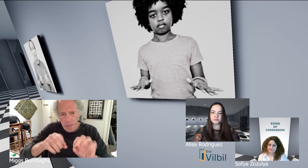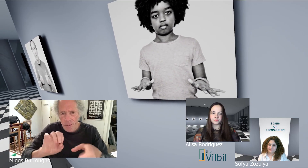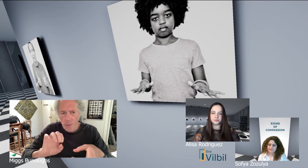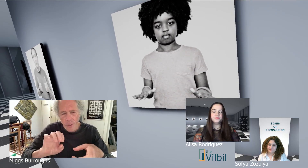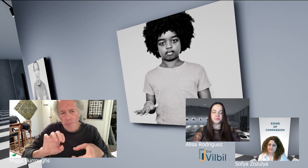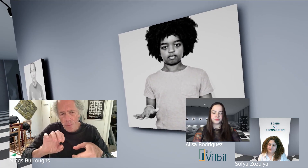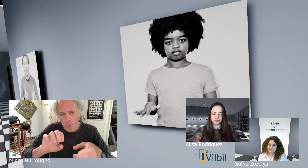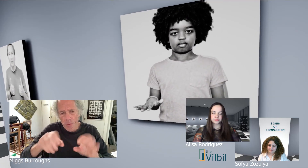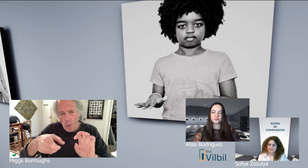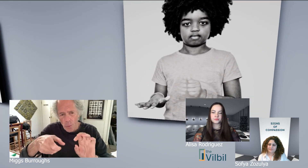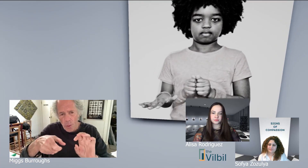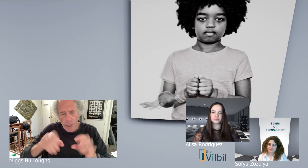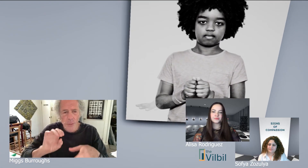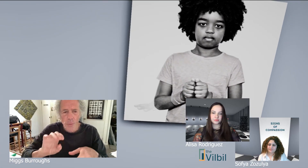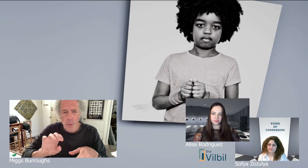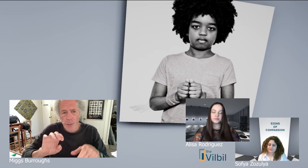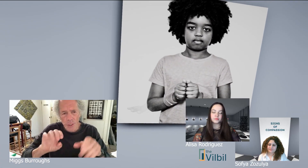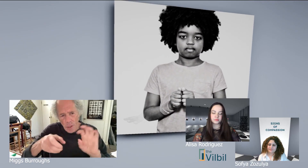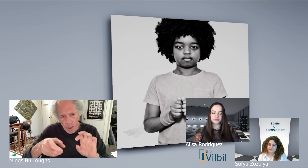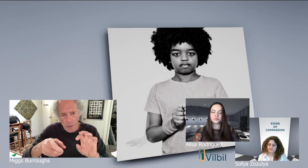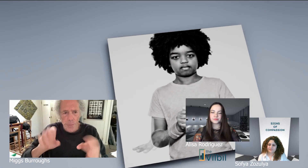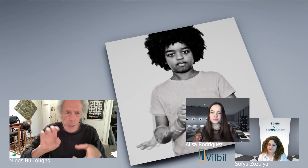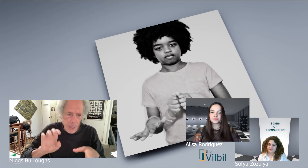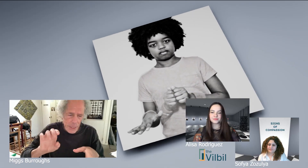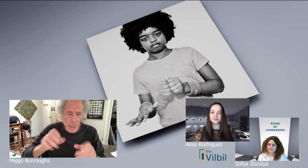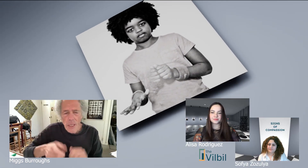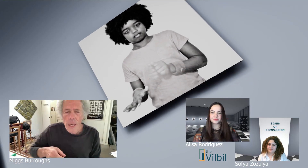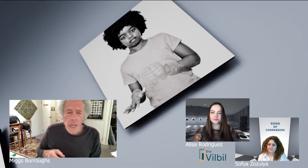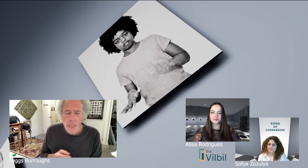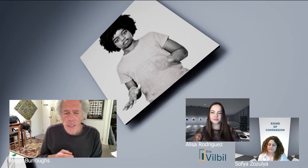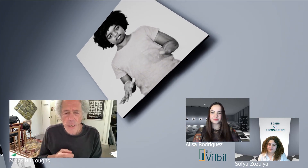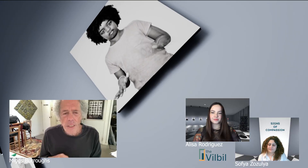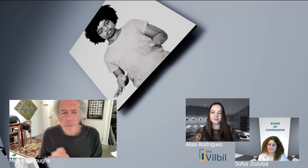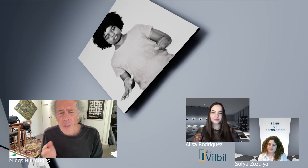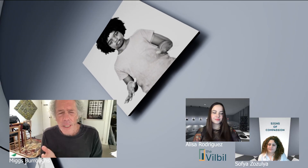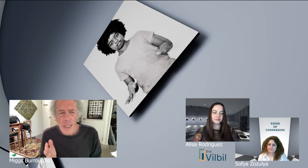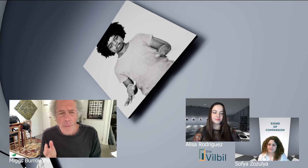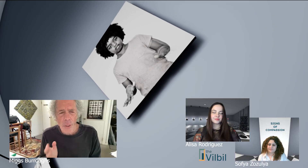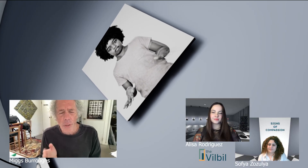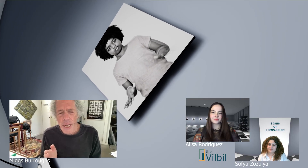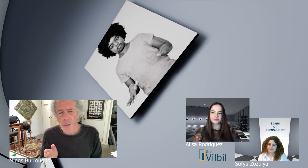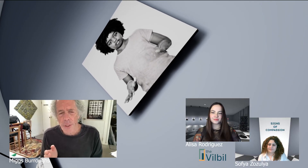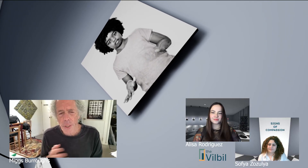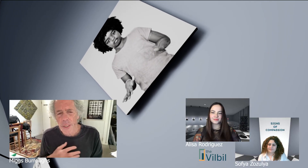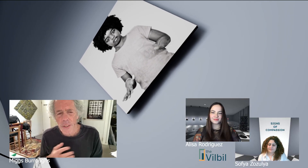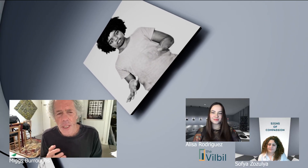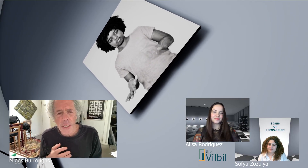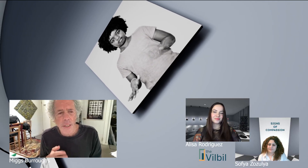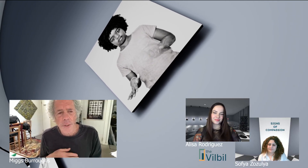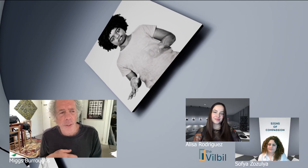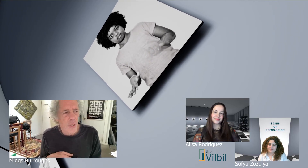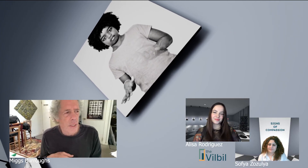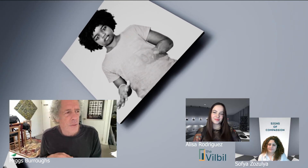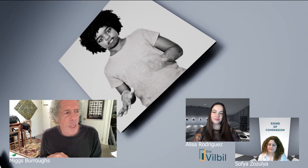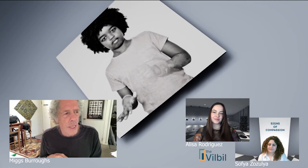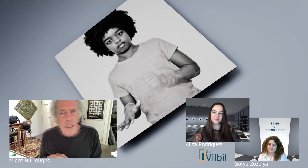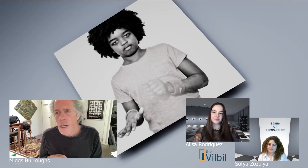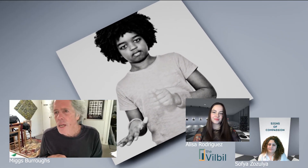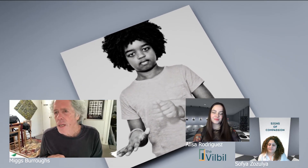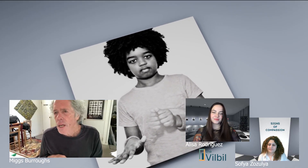So that's more than one word. That's more than just heart or breaking. It's a very economical language. Like in sign language, instead of saying, I